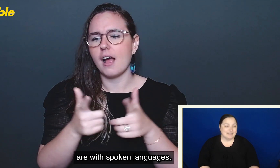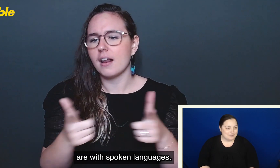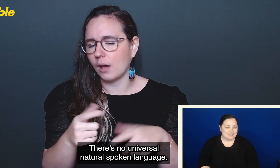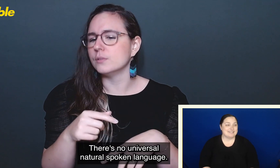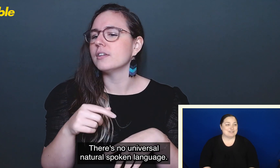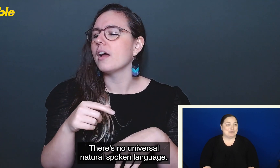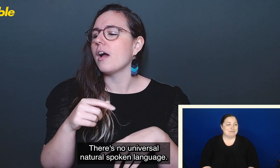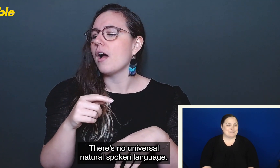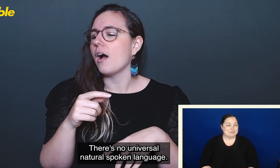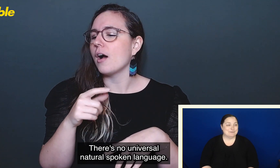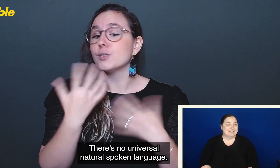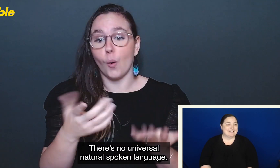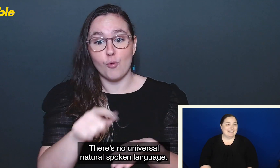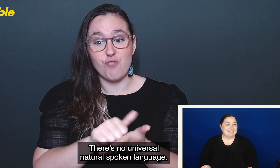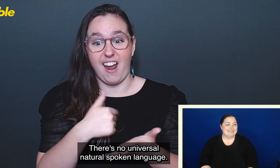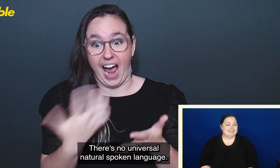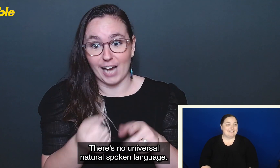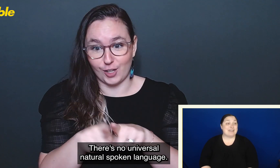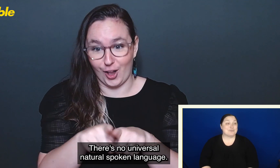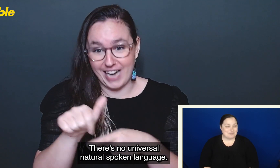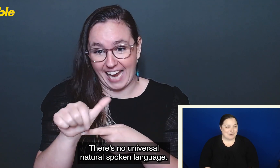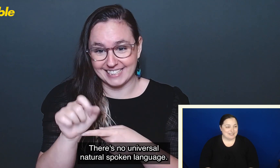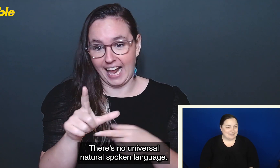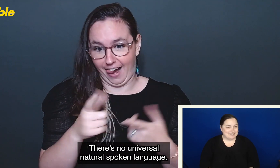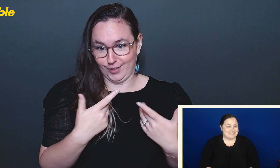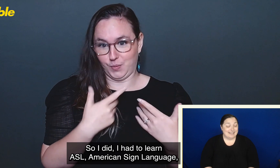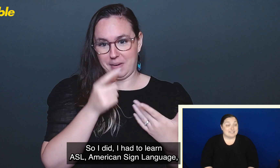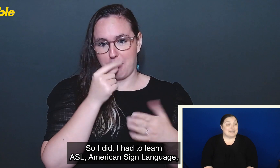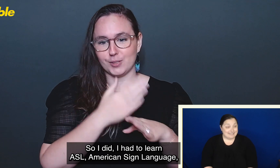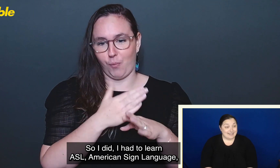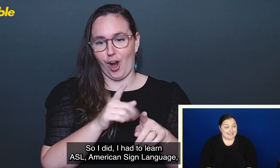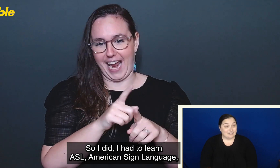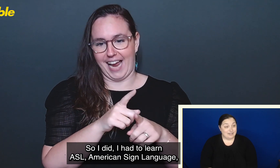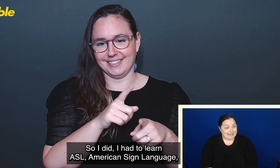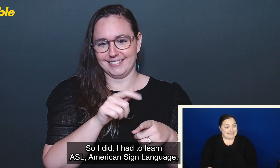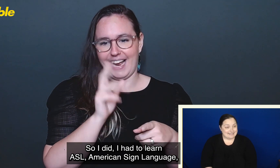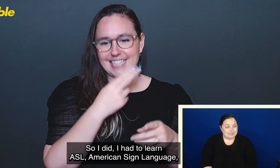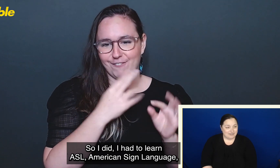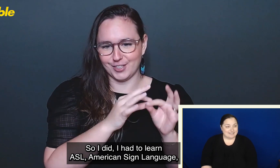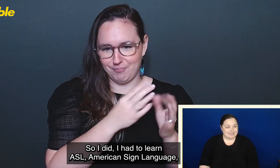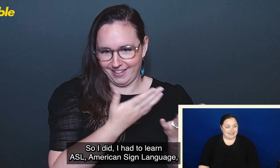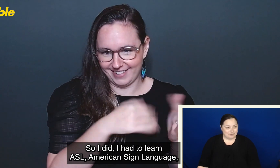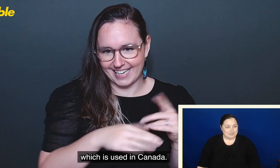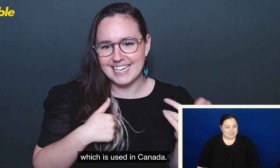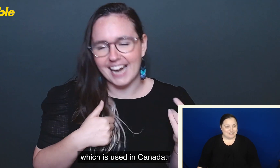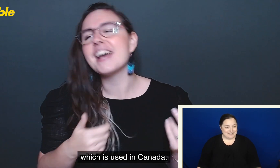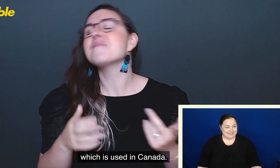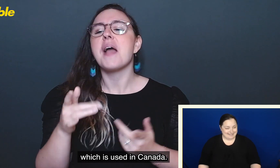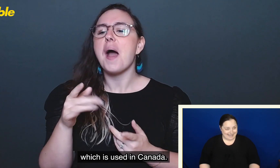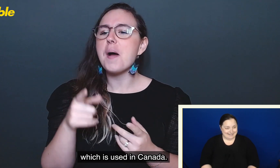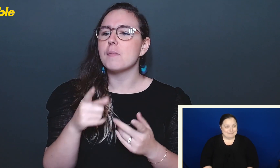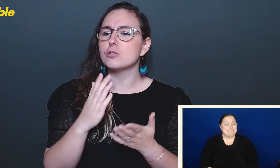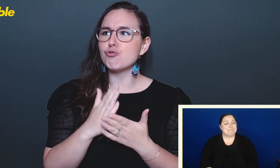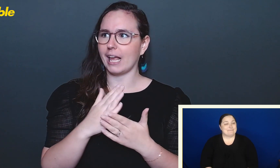with spoken languages. There's no universal natural spoken language. So I had to learn ASL, American Sign Language, which